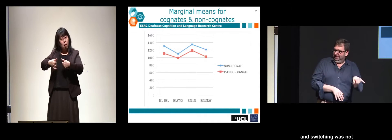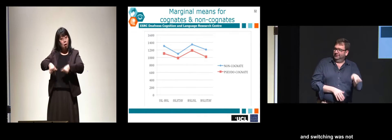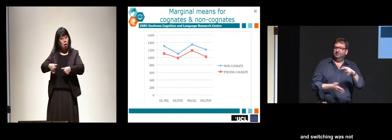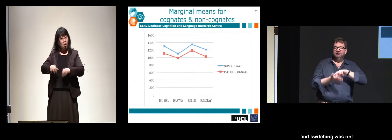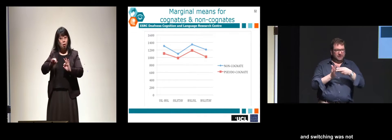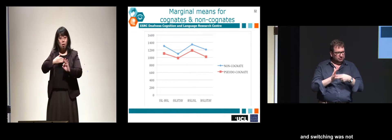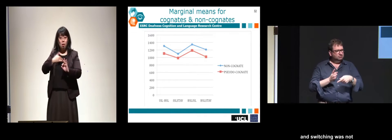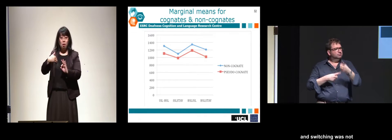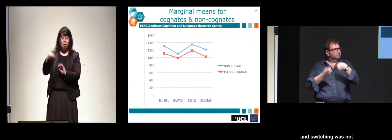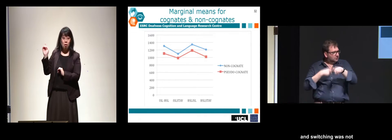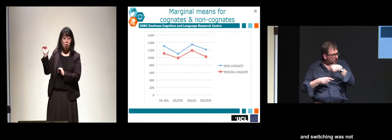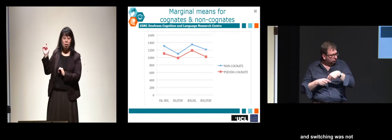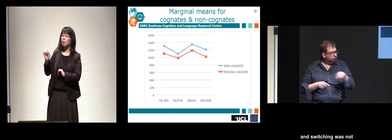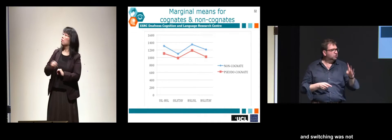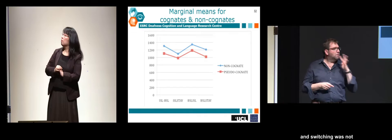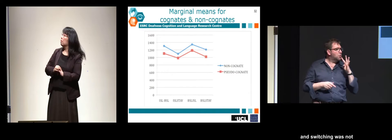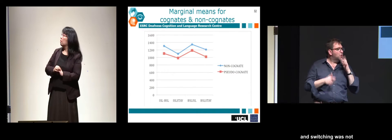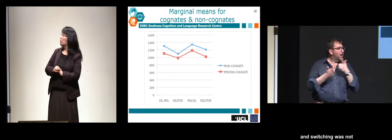statistically significant.